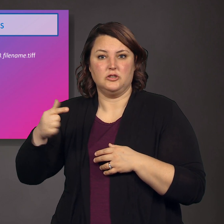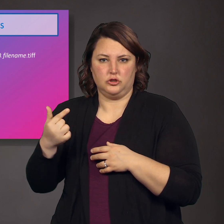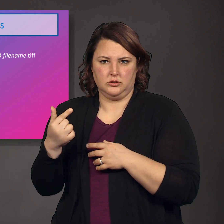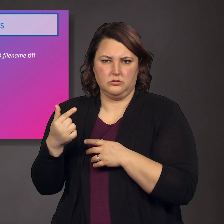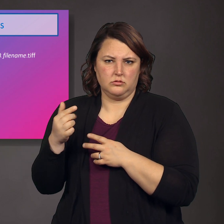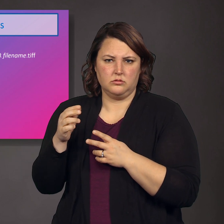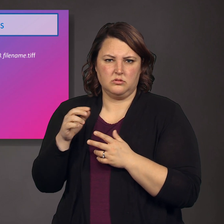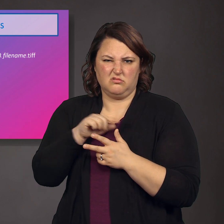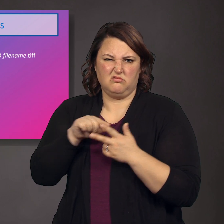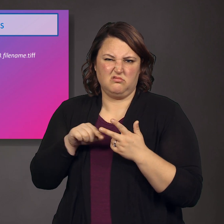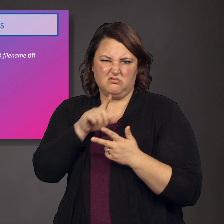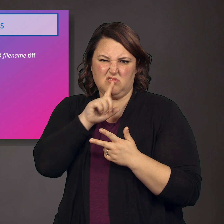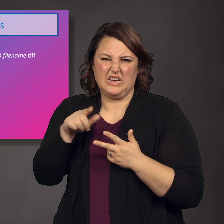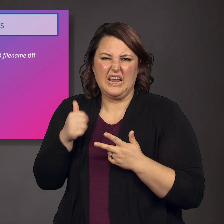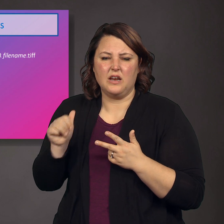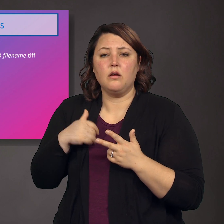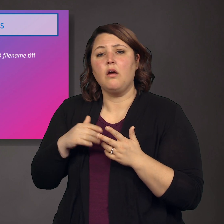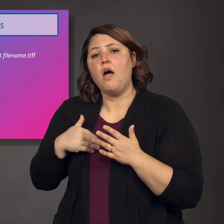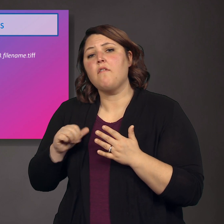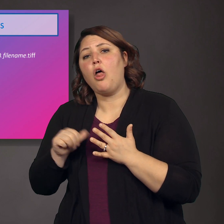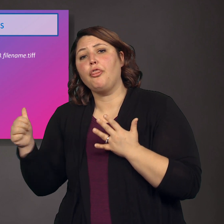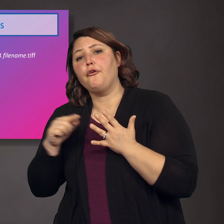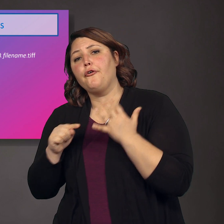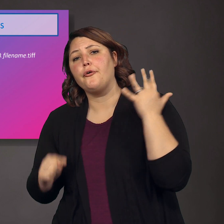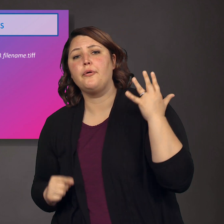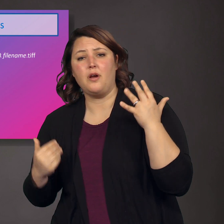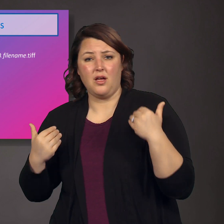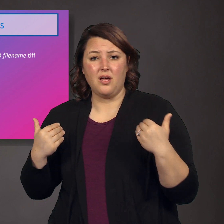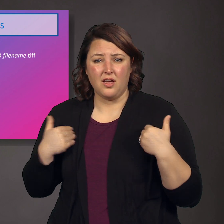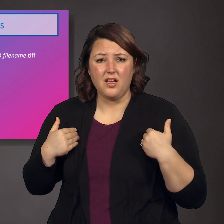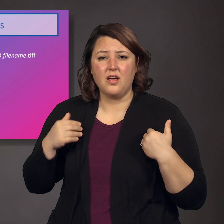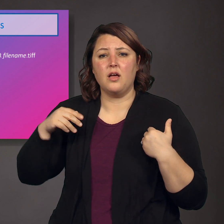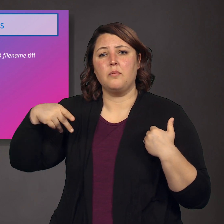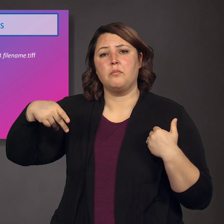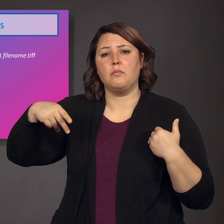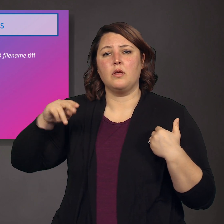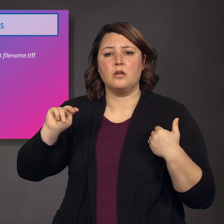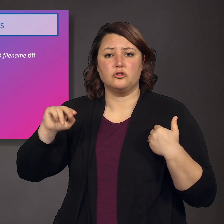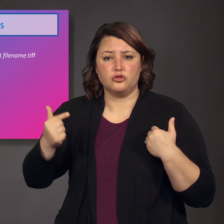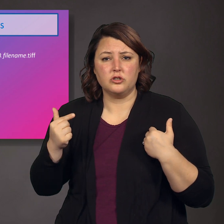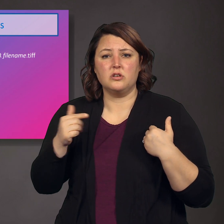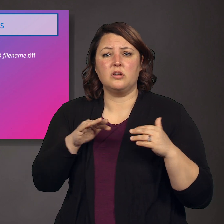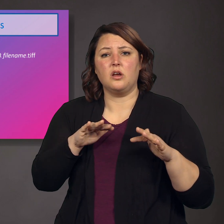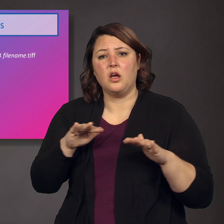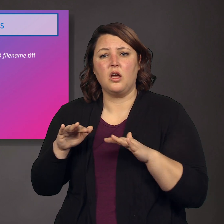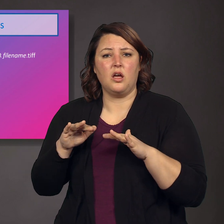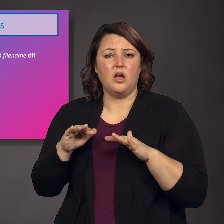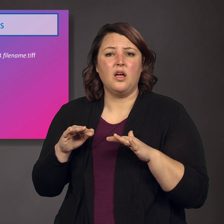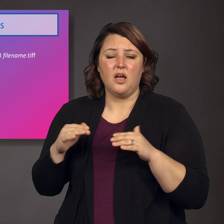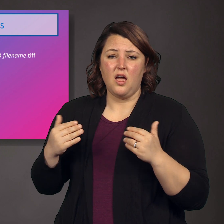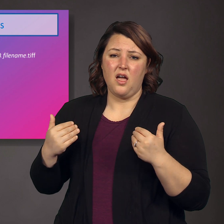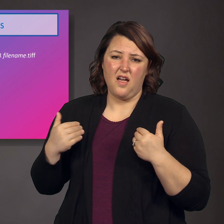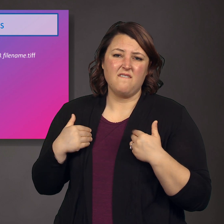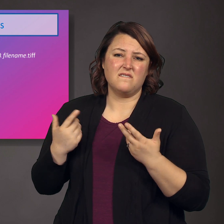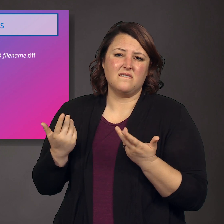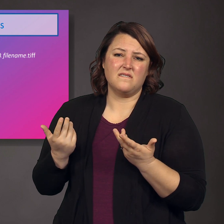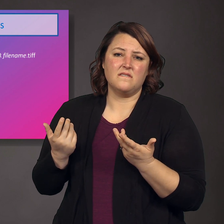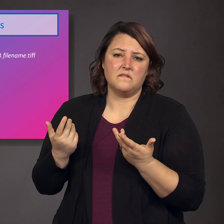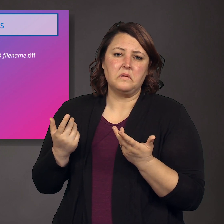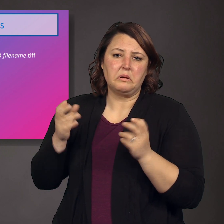There are other formats as well, bitmap, GIF, PNG, etc. that can contain pictures, but most